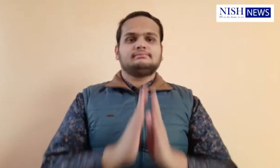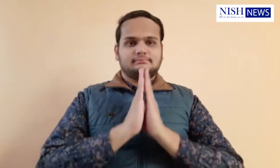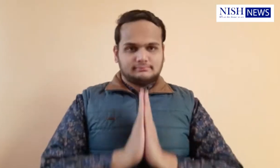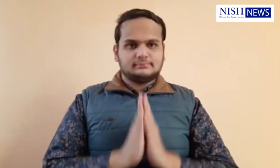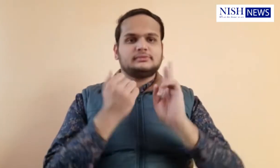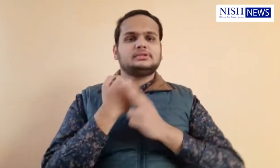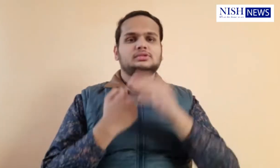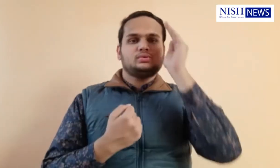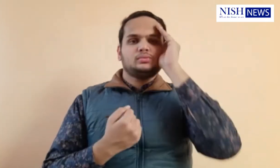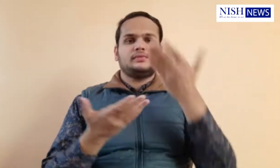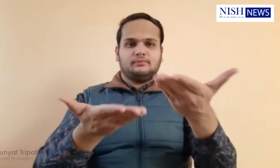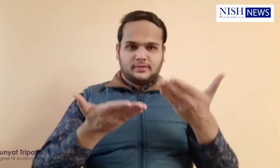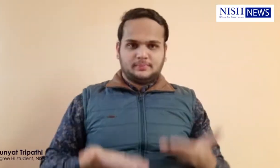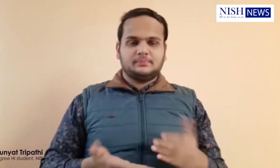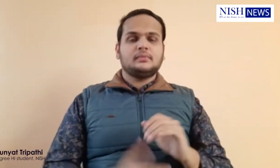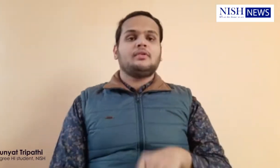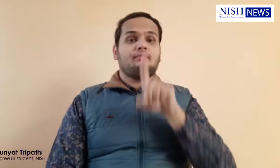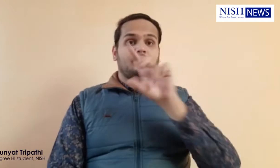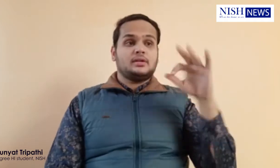Welcome to NISH News Weekly Roundup.